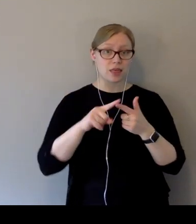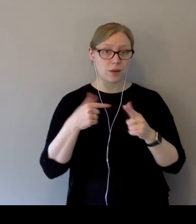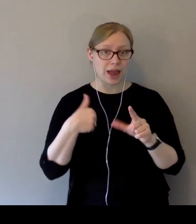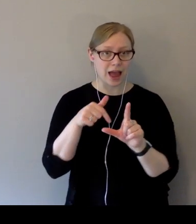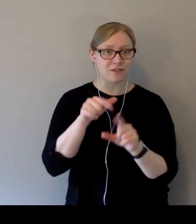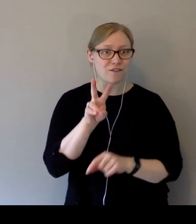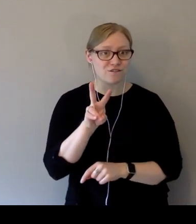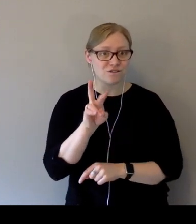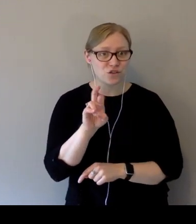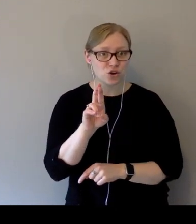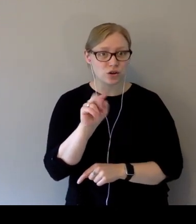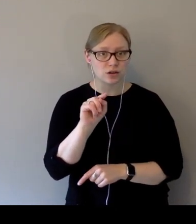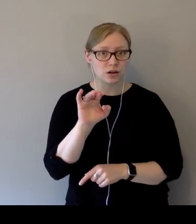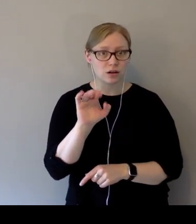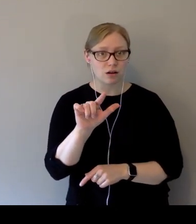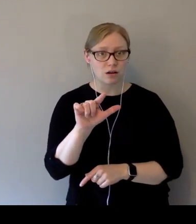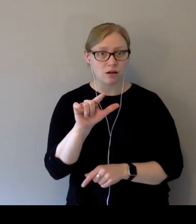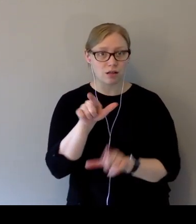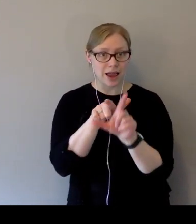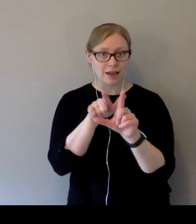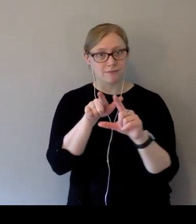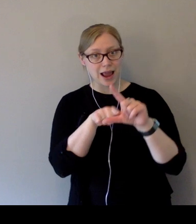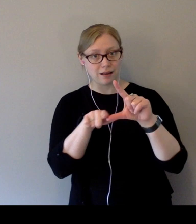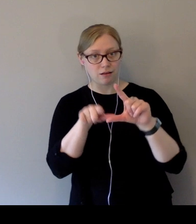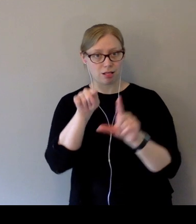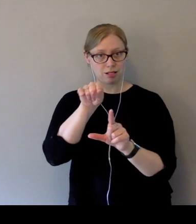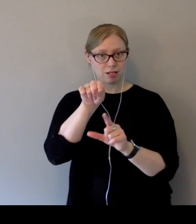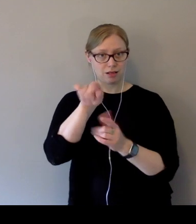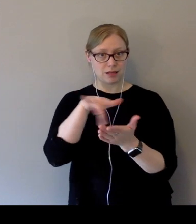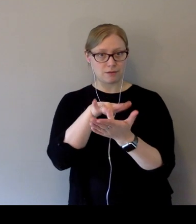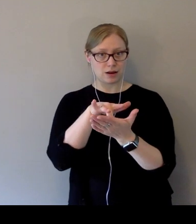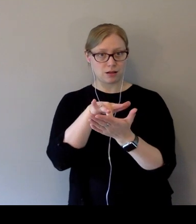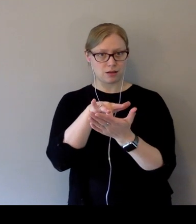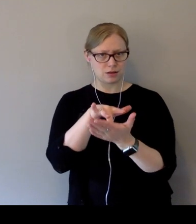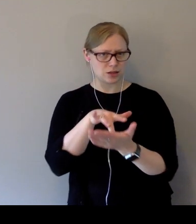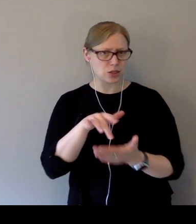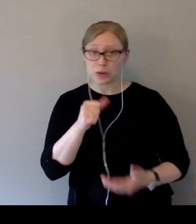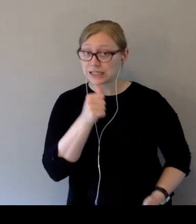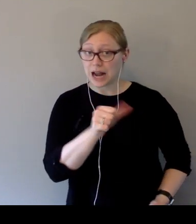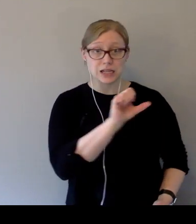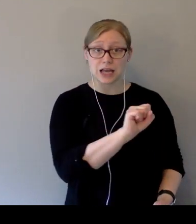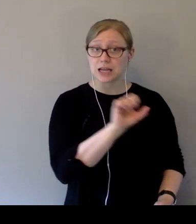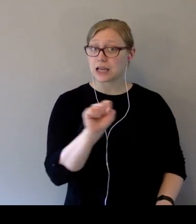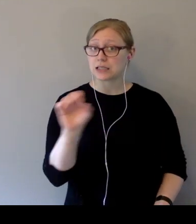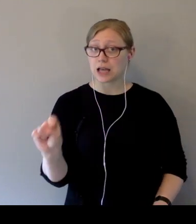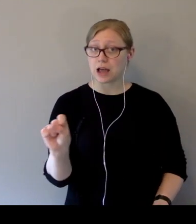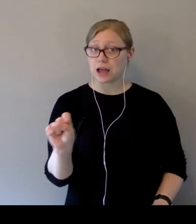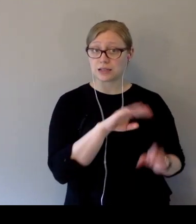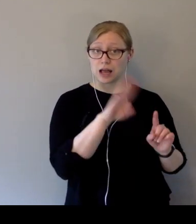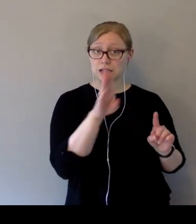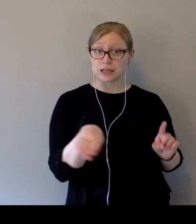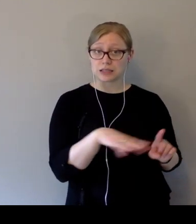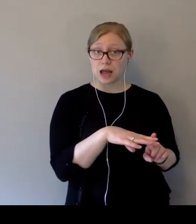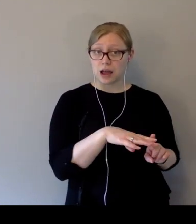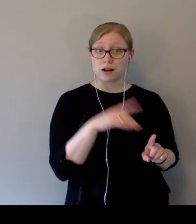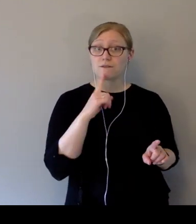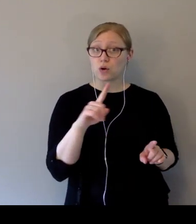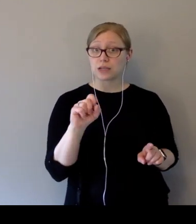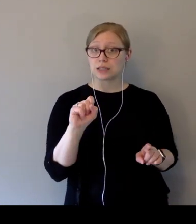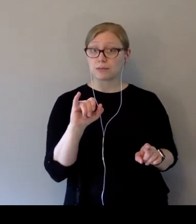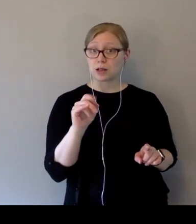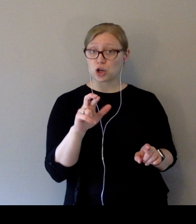what reason are they similar? It's not side, side, side. Okay. So your choices